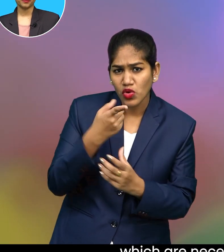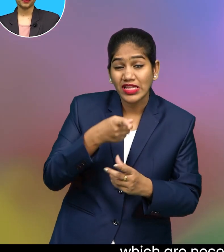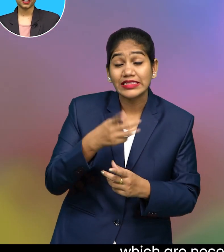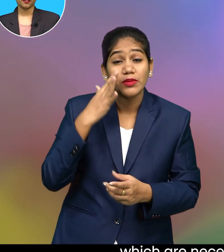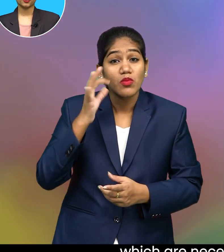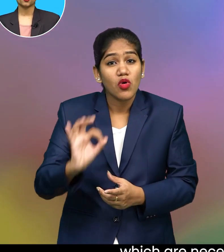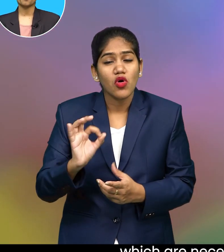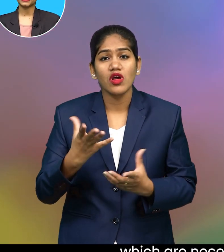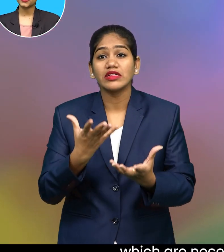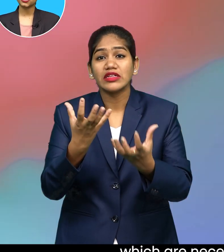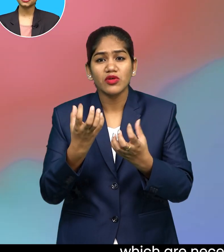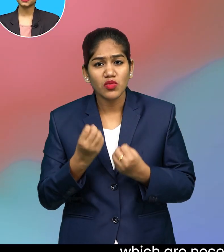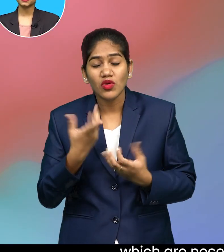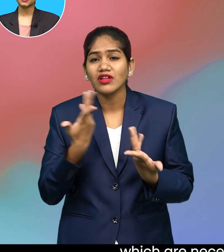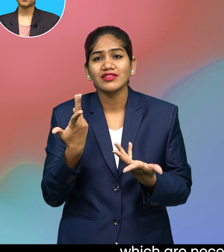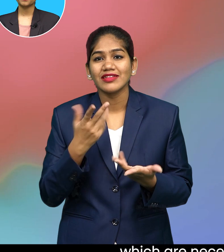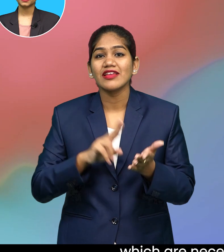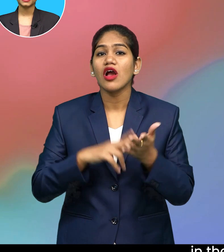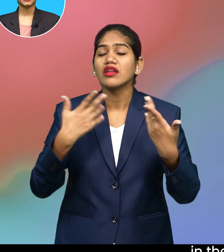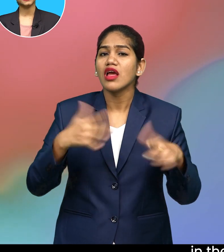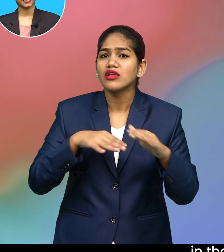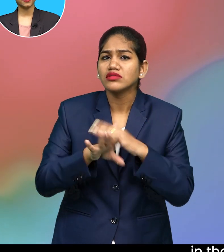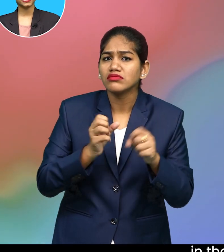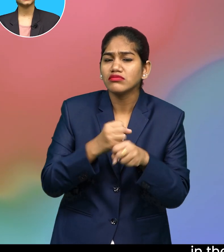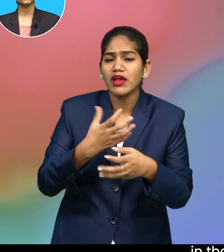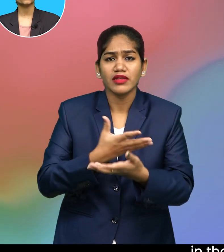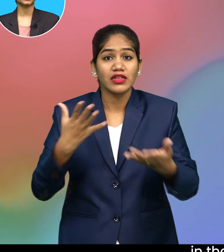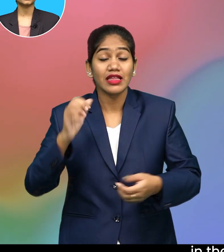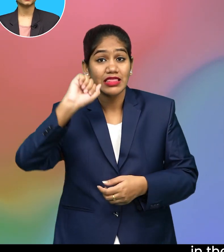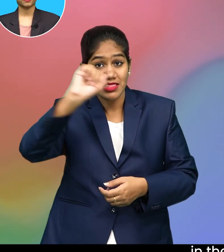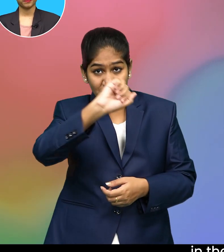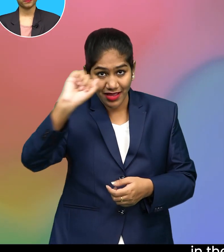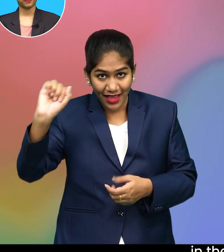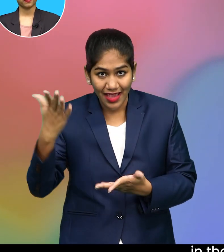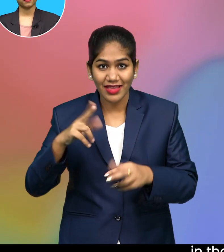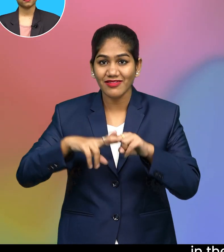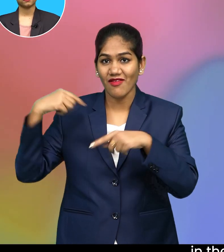necessary for raw materials in their industries.